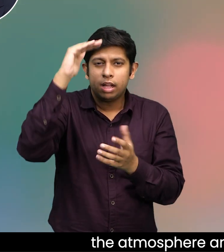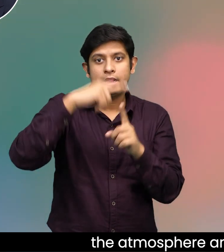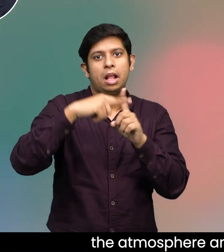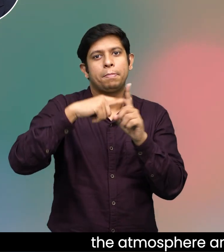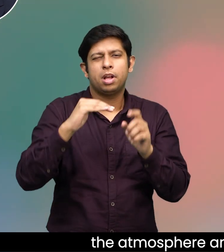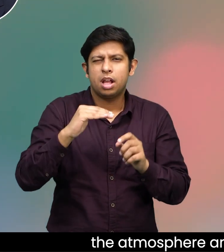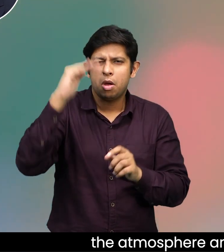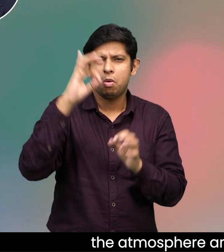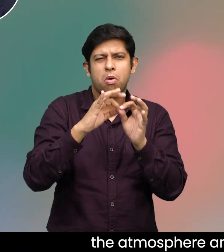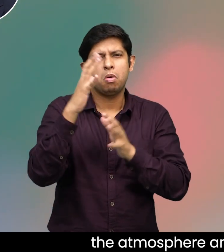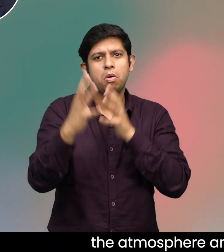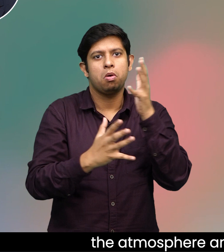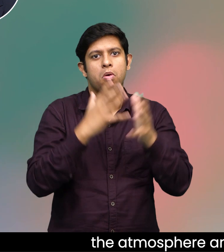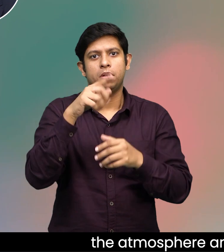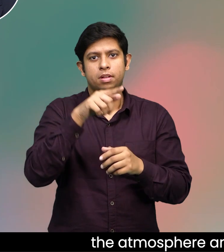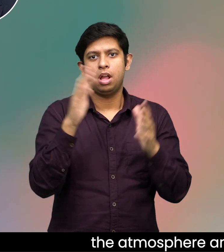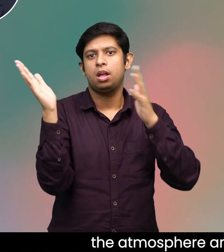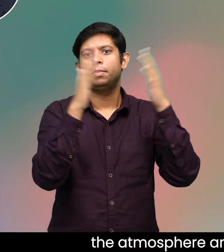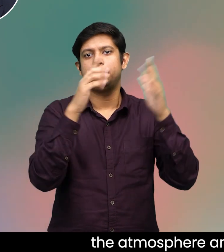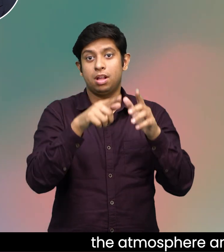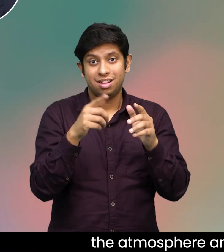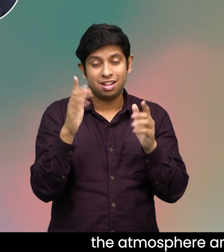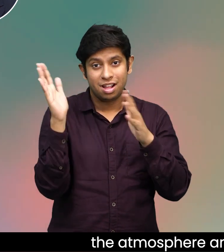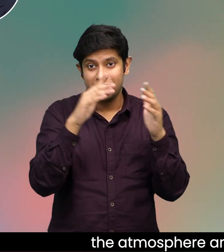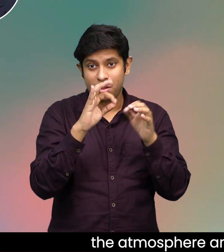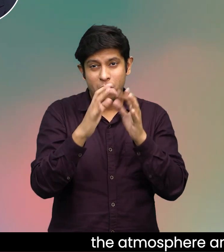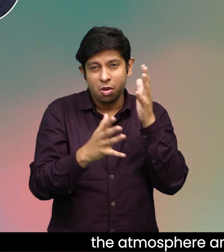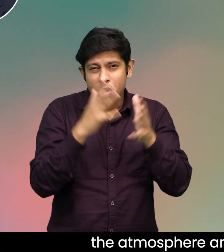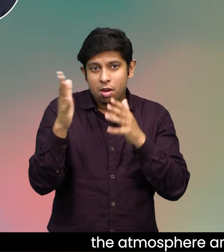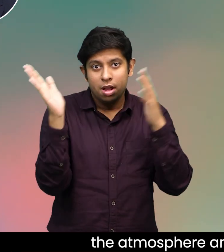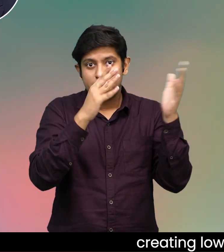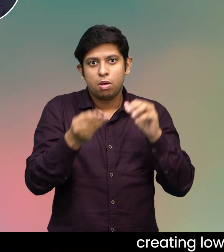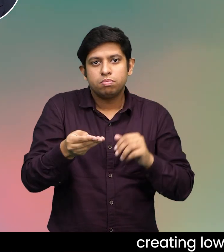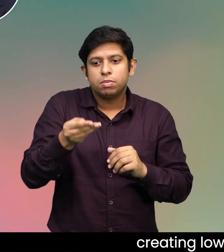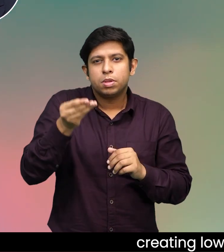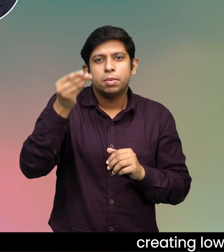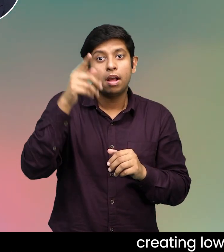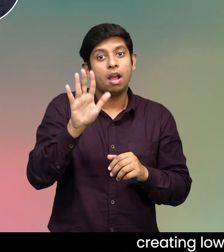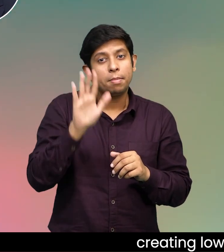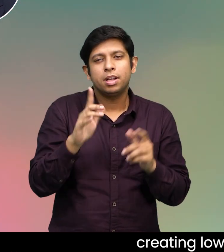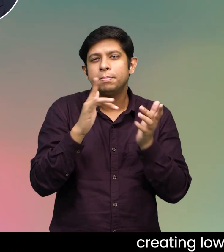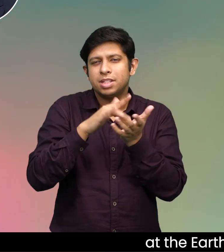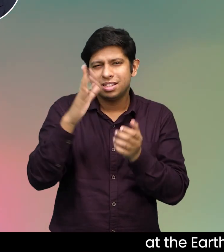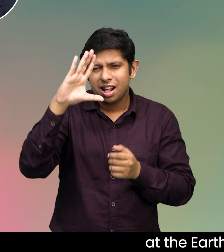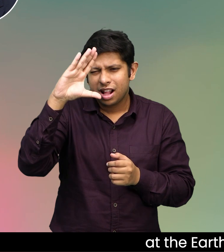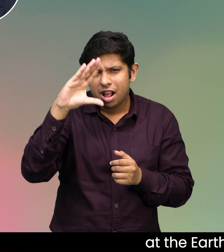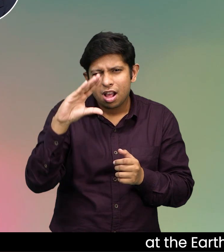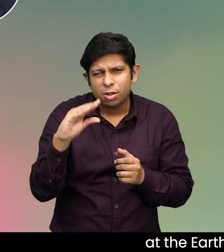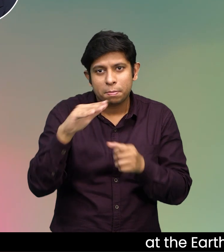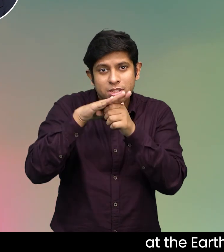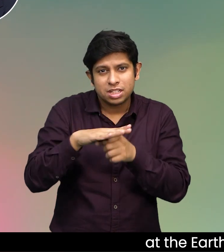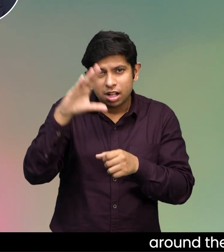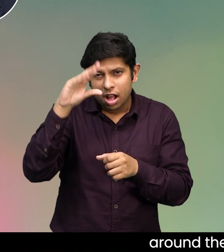atmosphere and the hot air rises. creating lower pressure at the